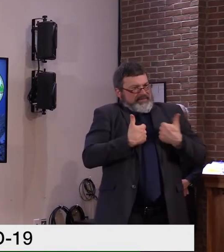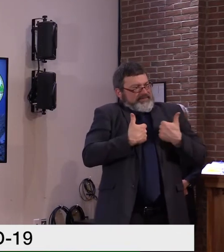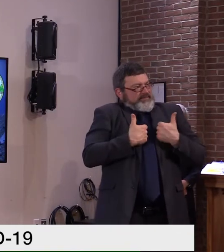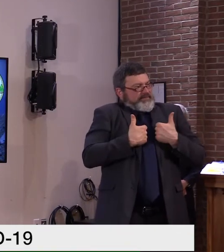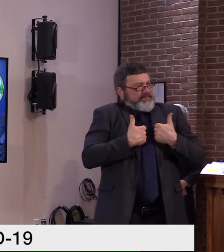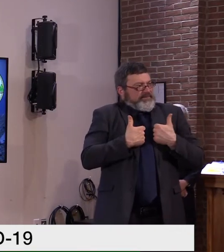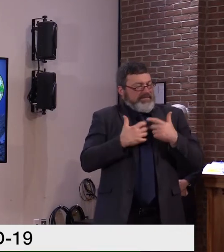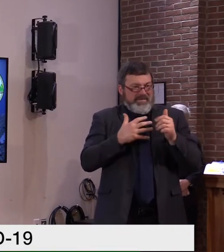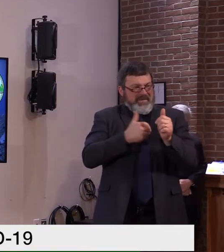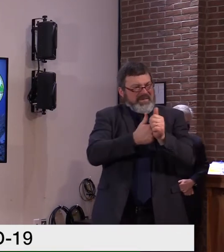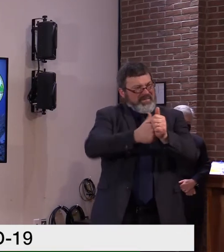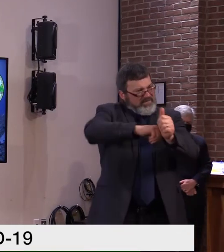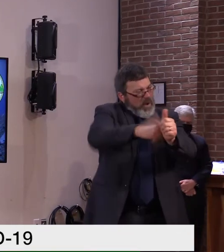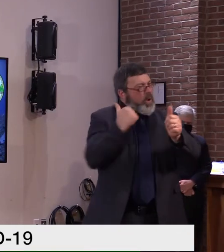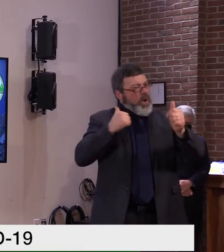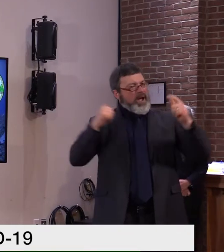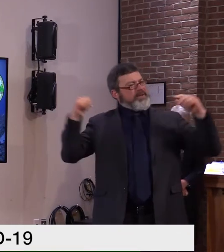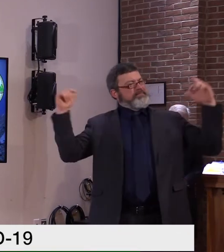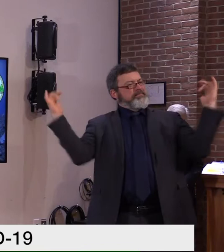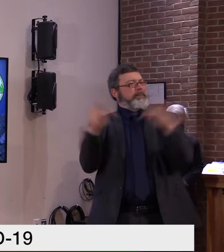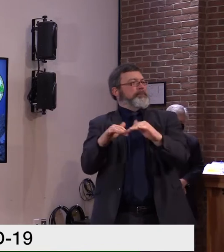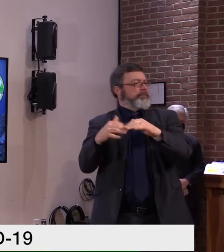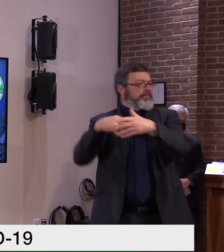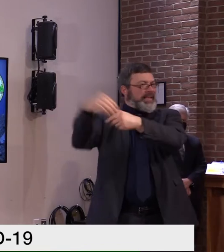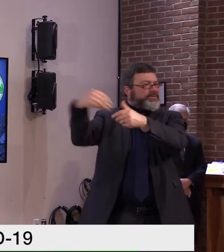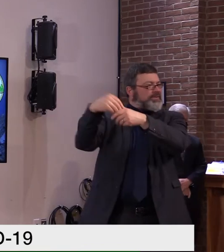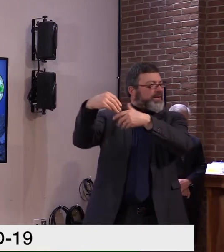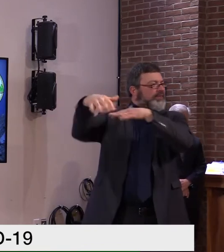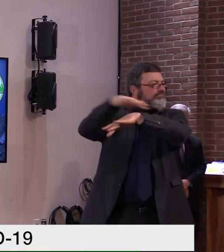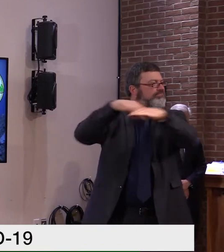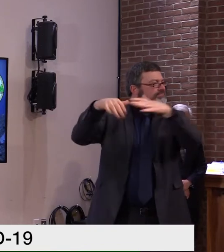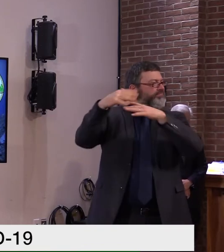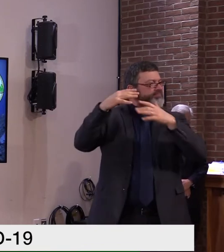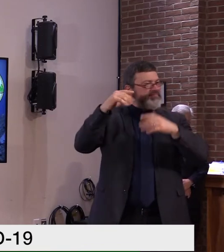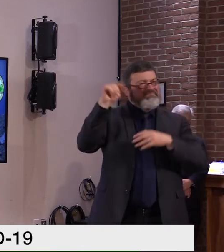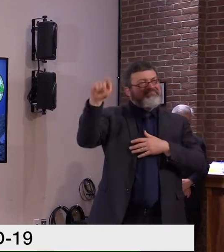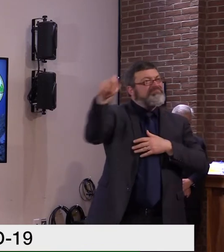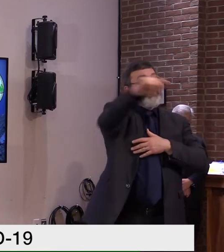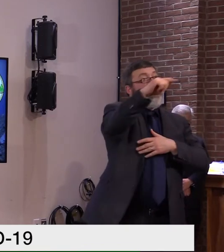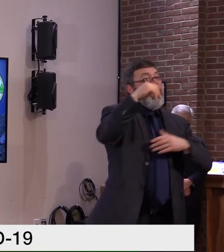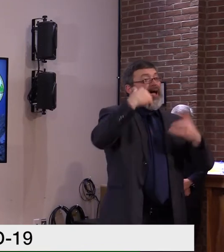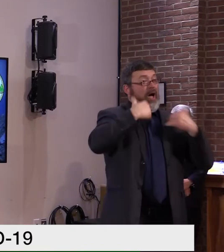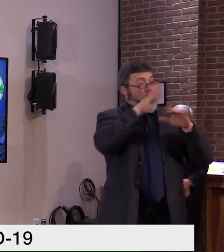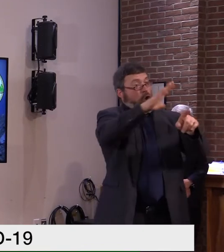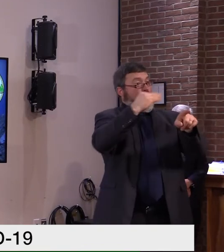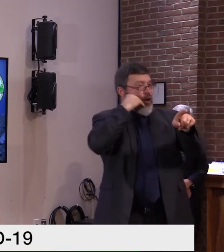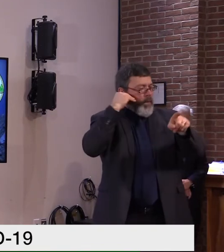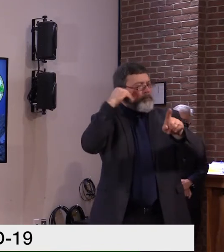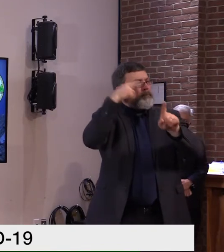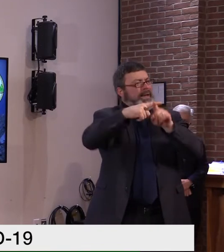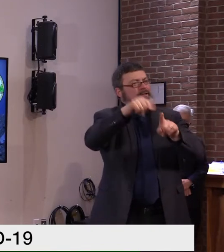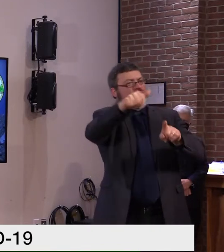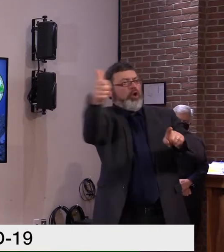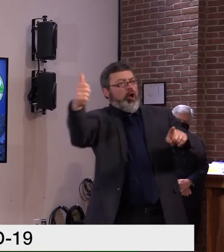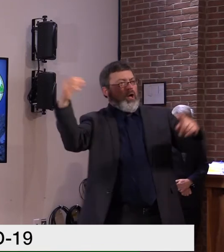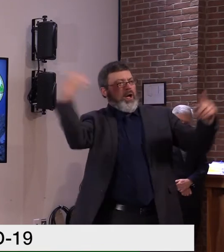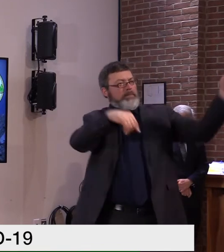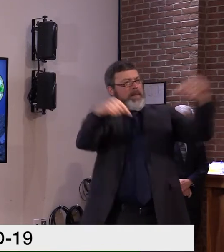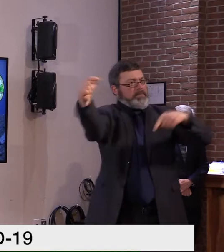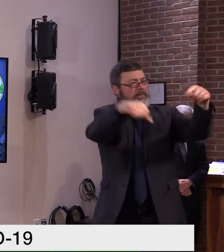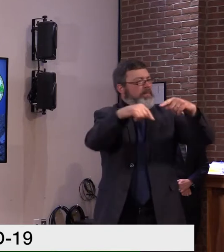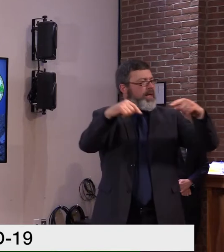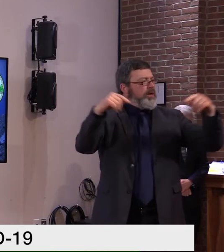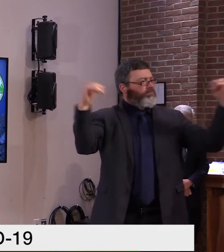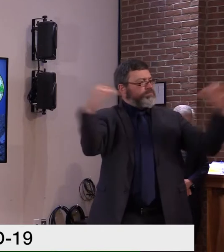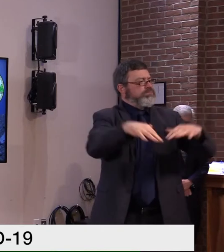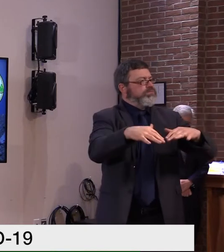small they may be. In addition, we're expanding our work with long-term care facilities throughout the state, most